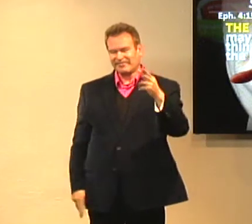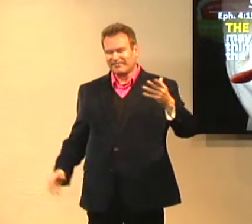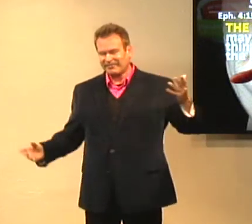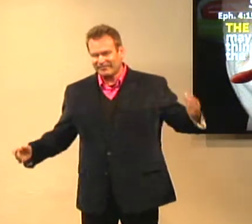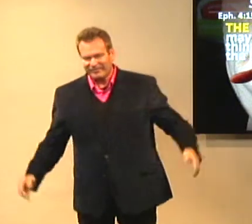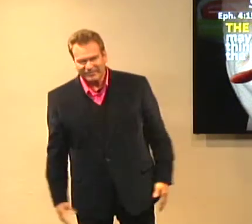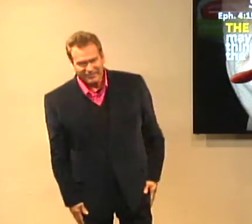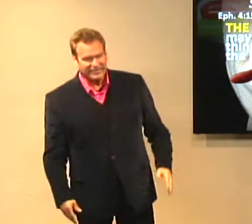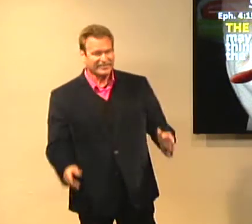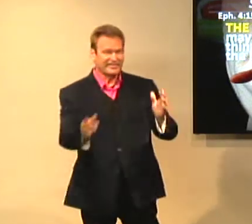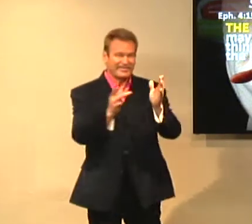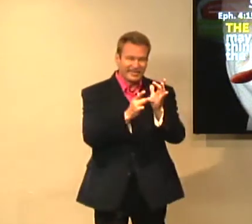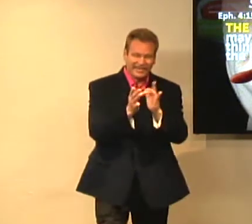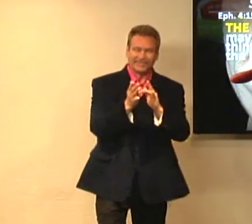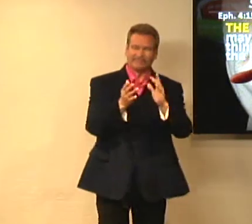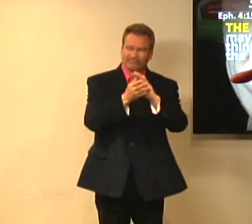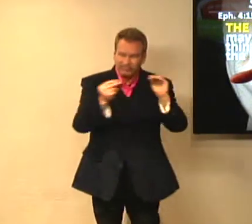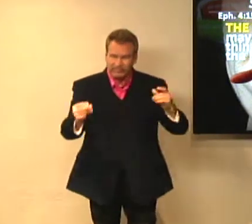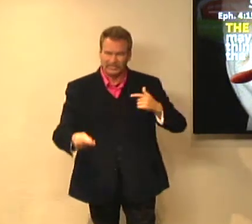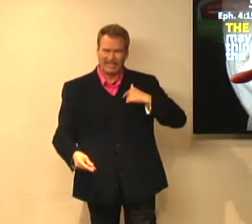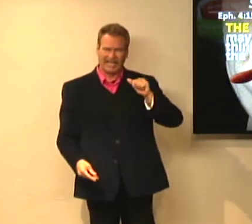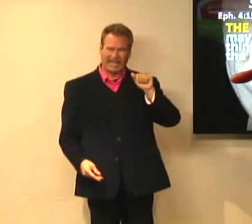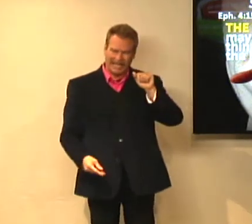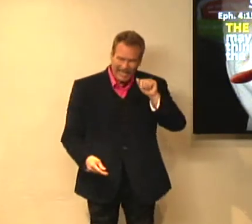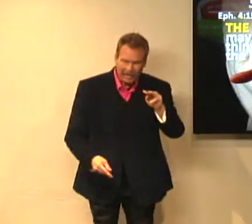We respond in speaking the truth in love.